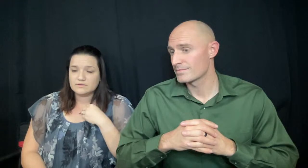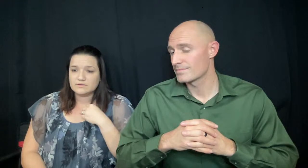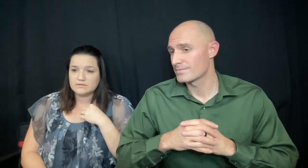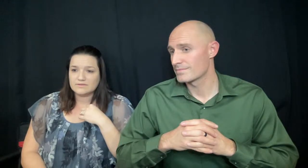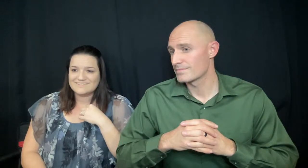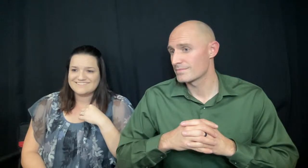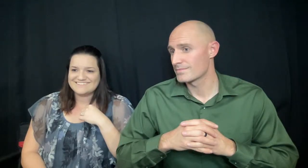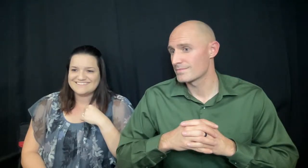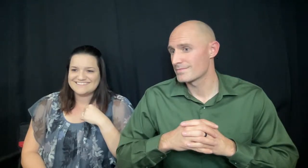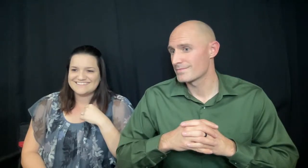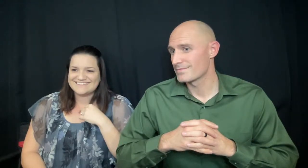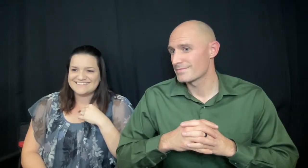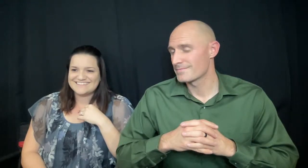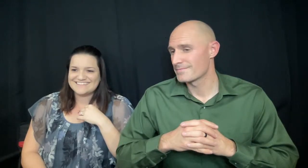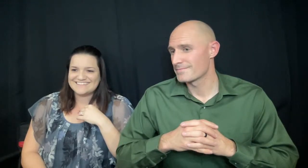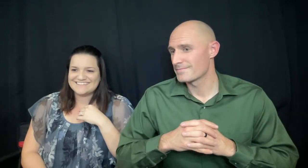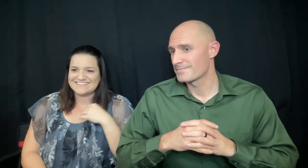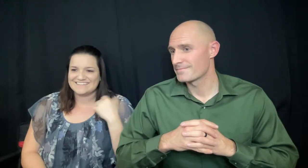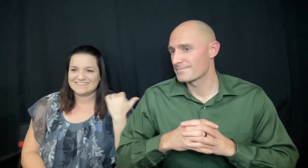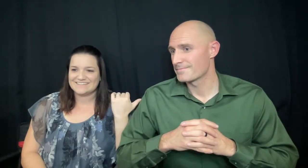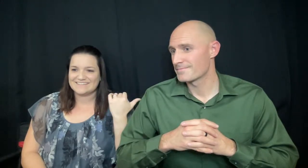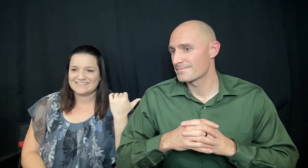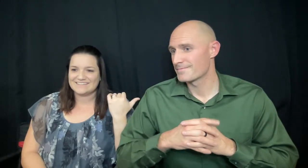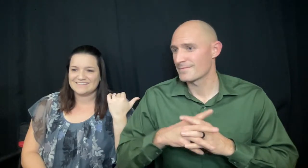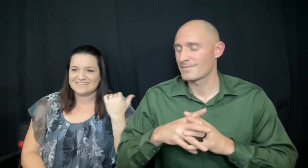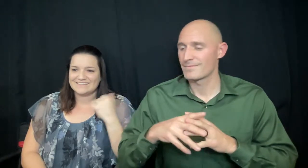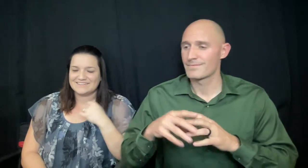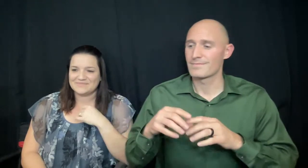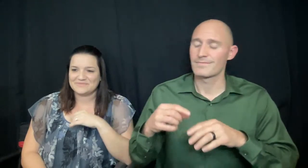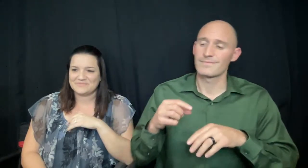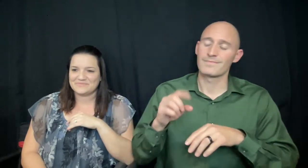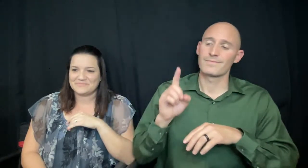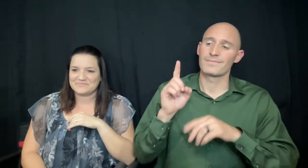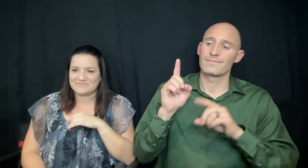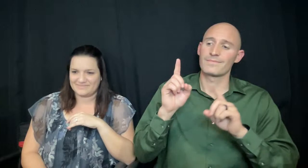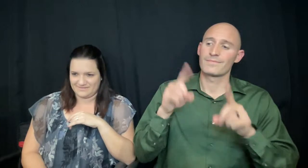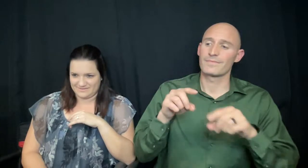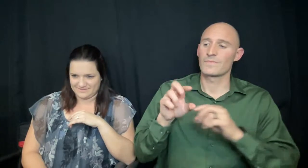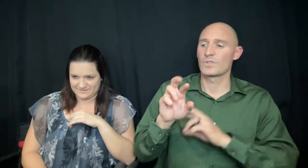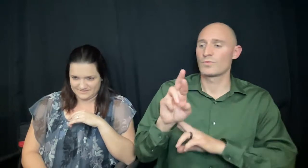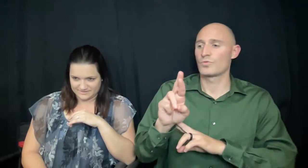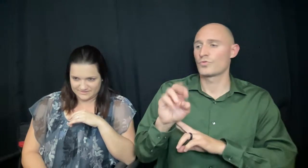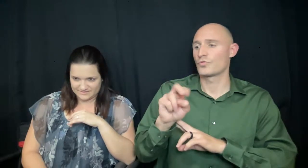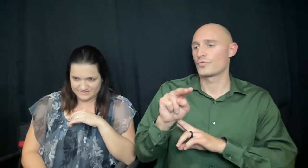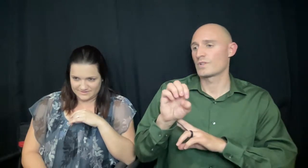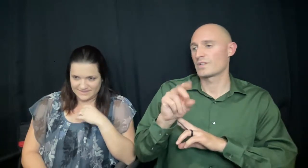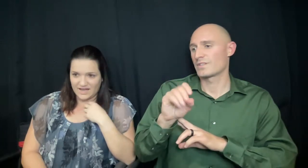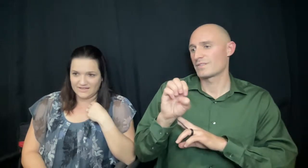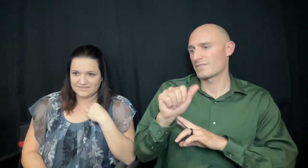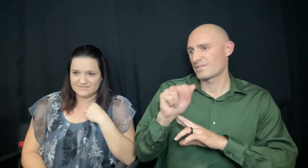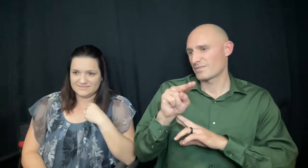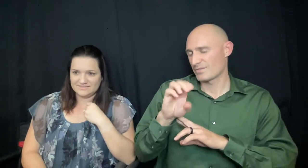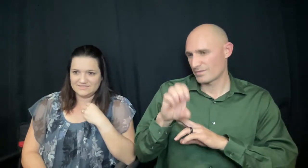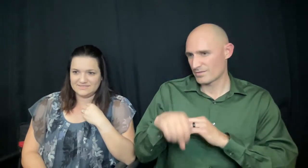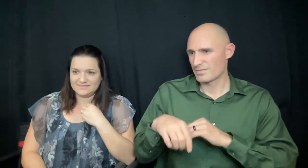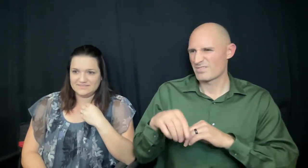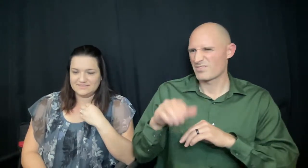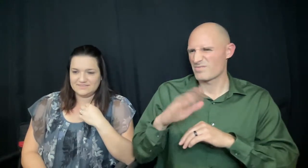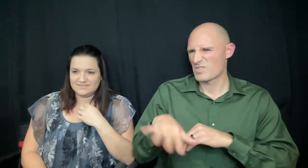this. When I went to a Renaissance about 4 months ago. I met